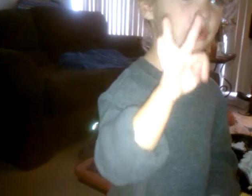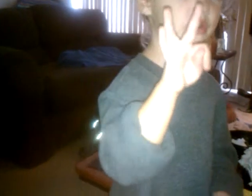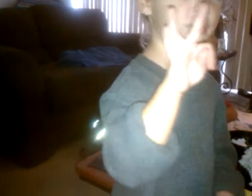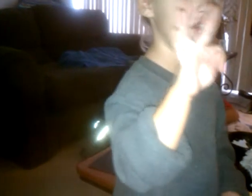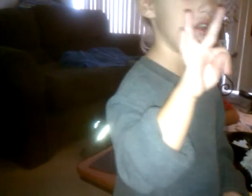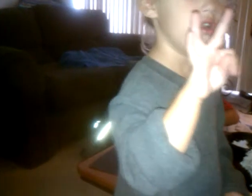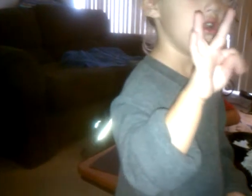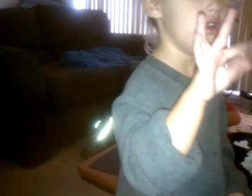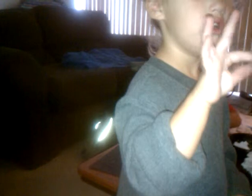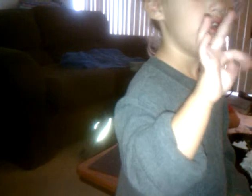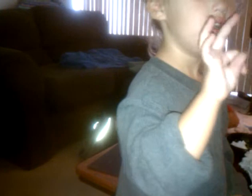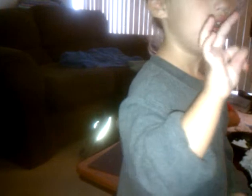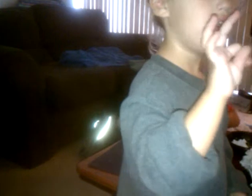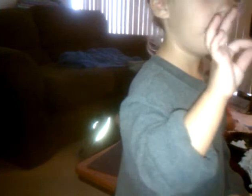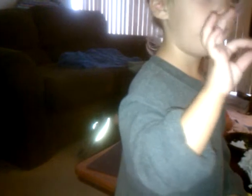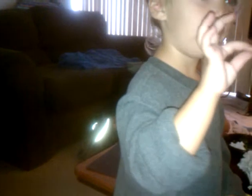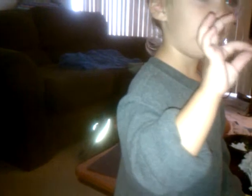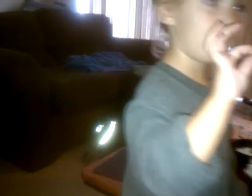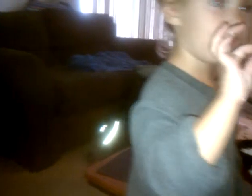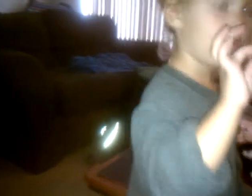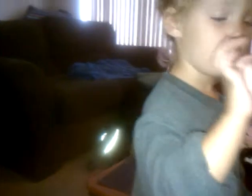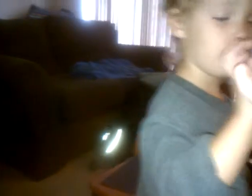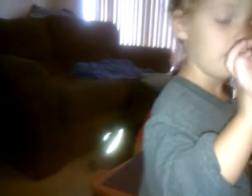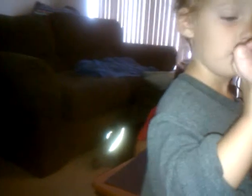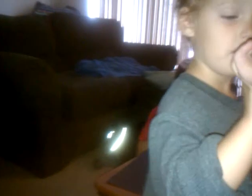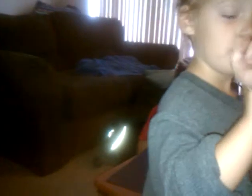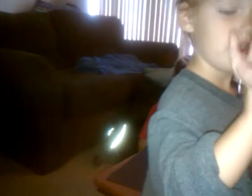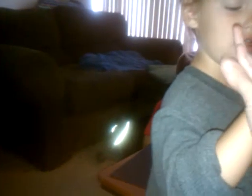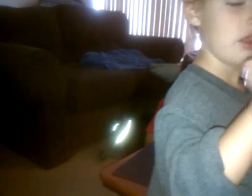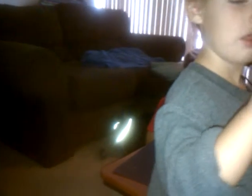this is W. This. This.